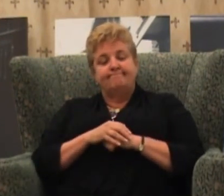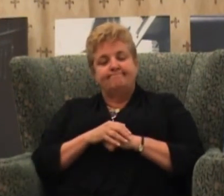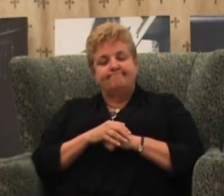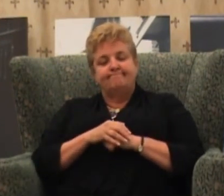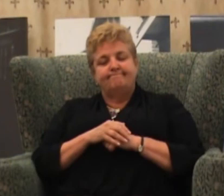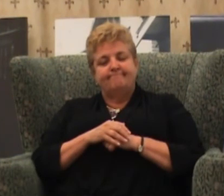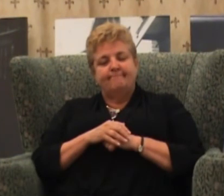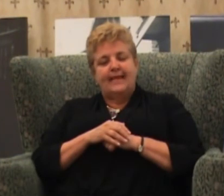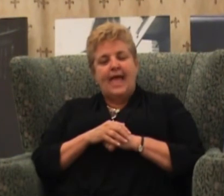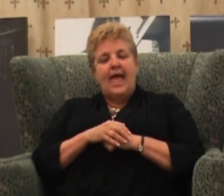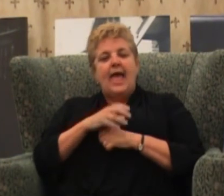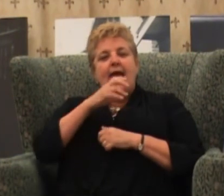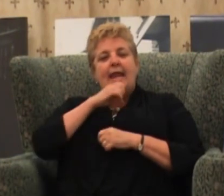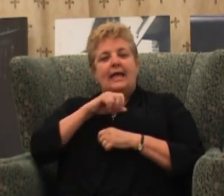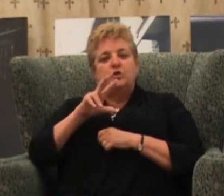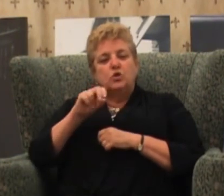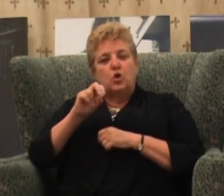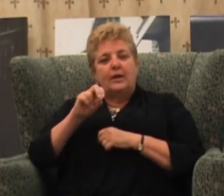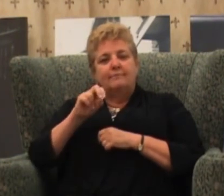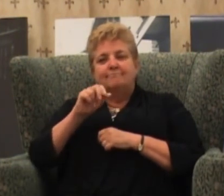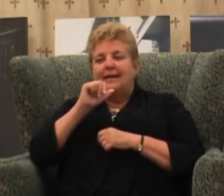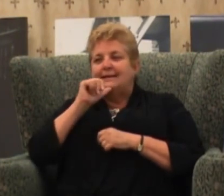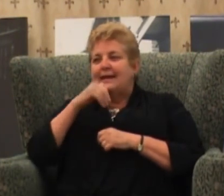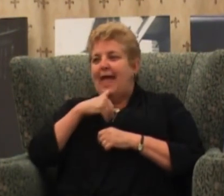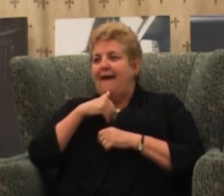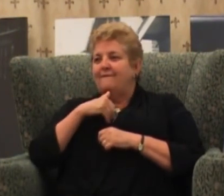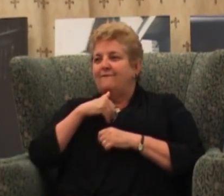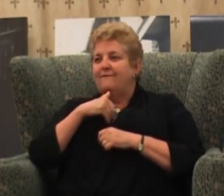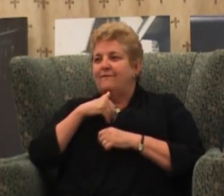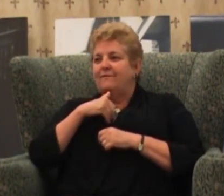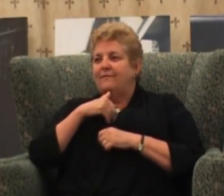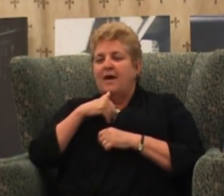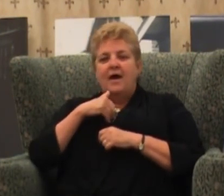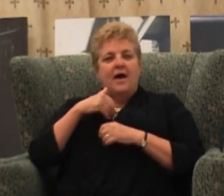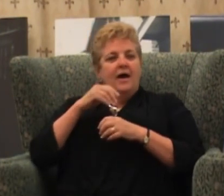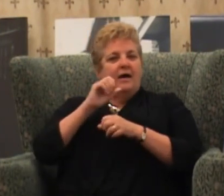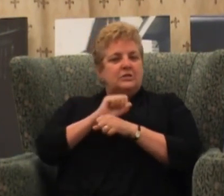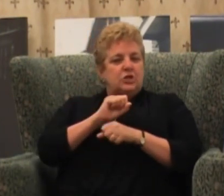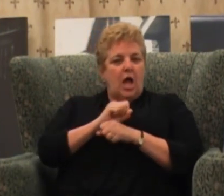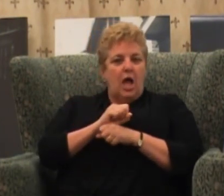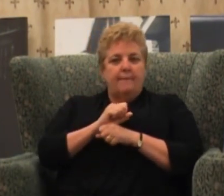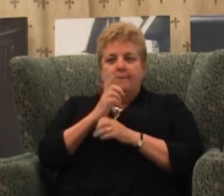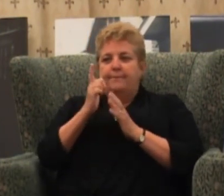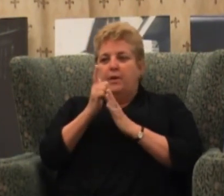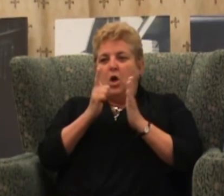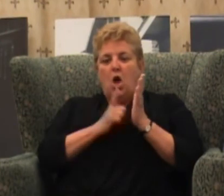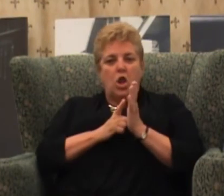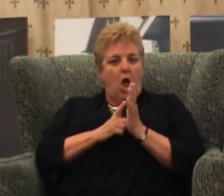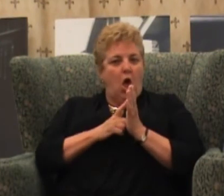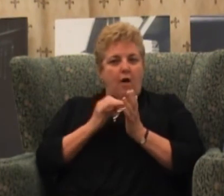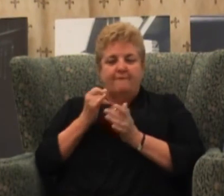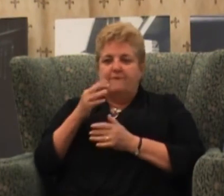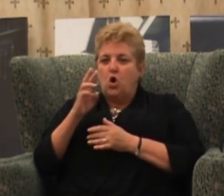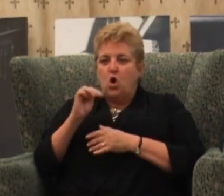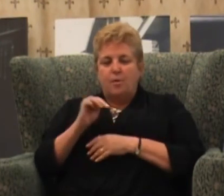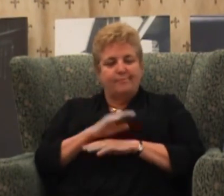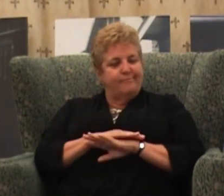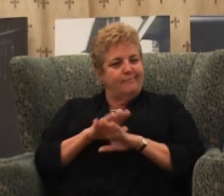By the time I was 30, I didn't have a job for a law firm on Wilshire and Westwood in the beautiful part of